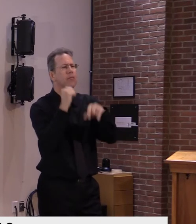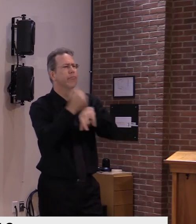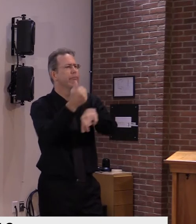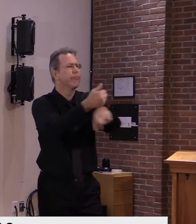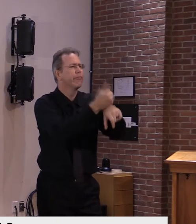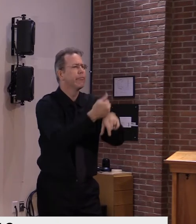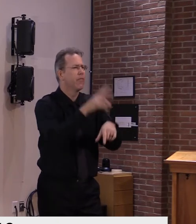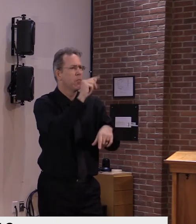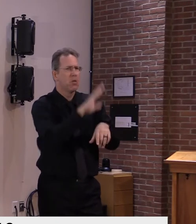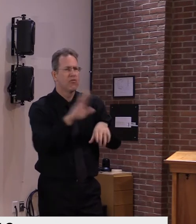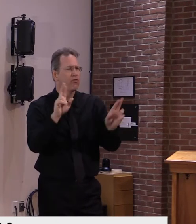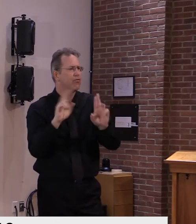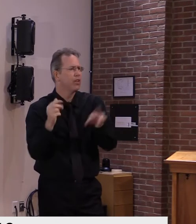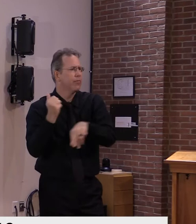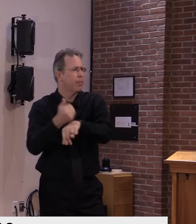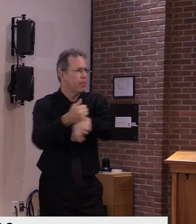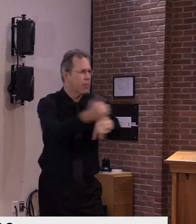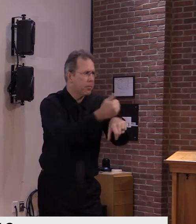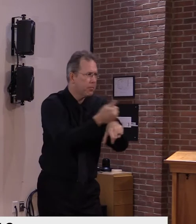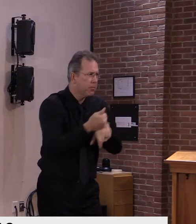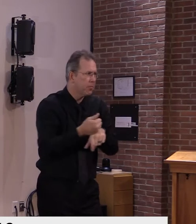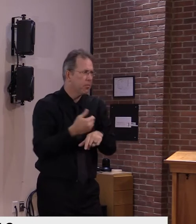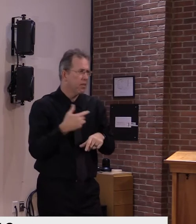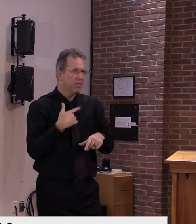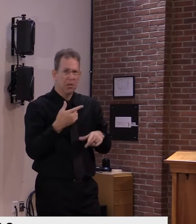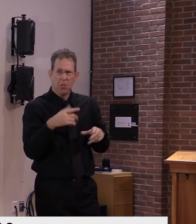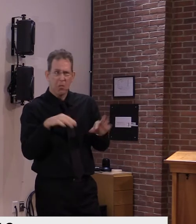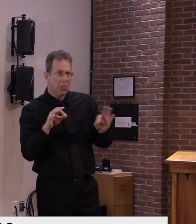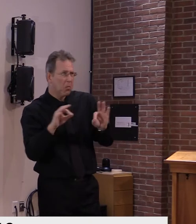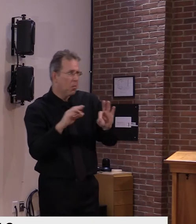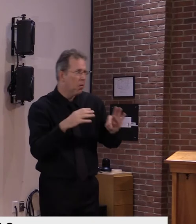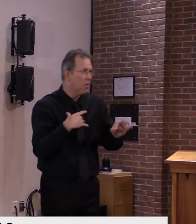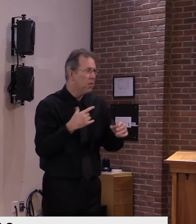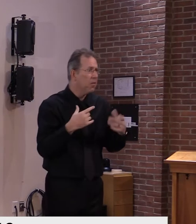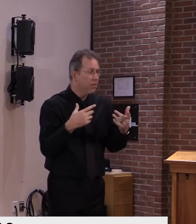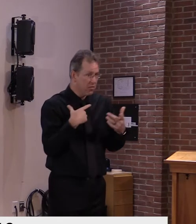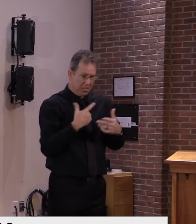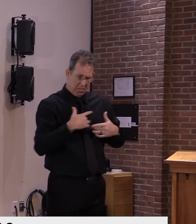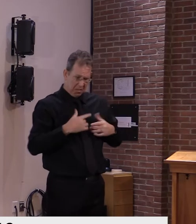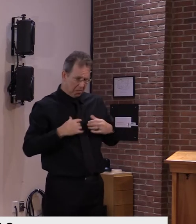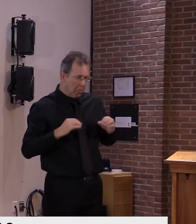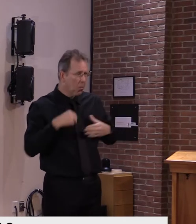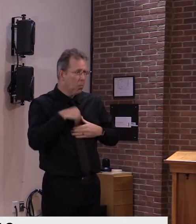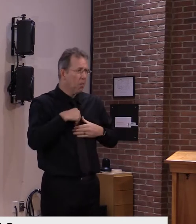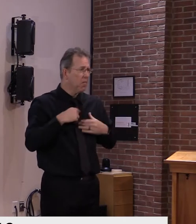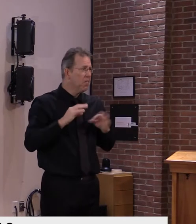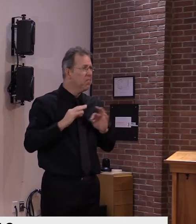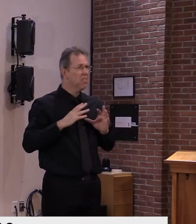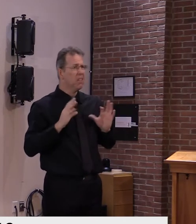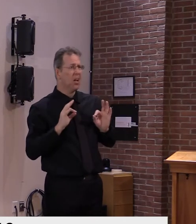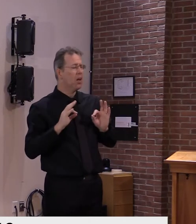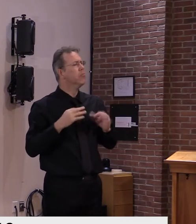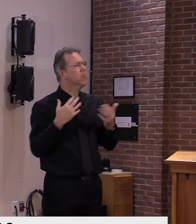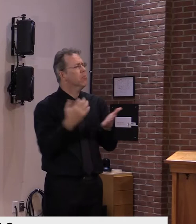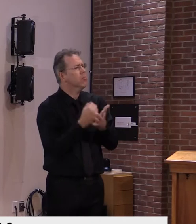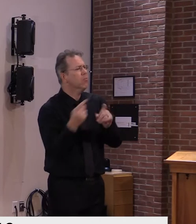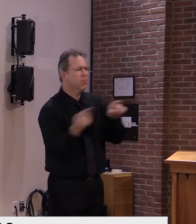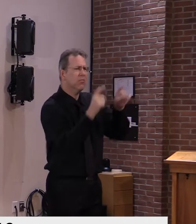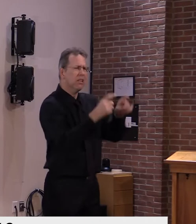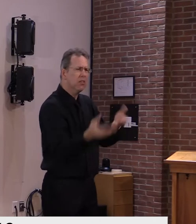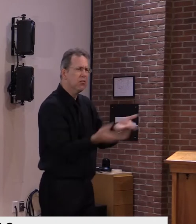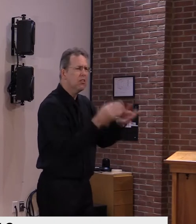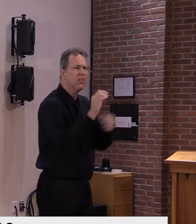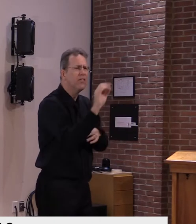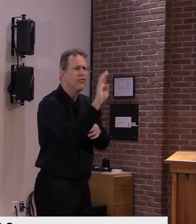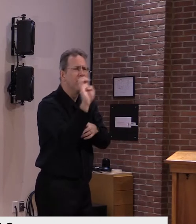symptoms can test positive at one of these sites. So we feel pretty comfortable with our low percent positivity rate at this